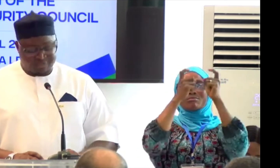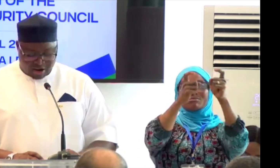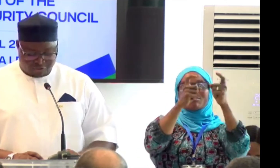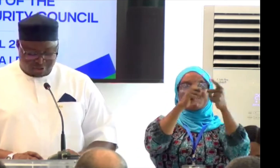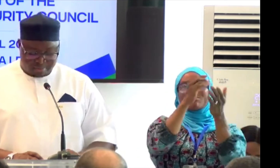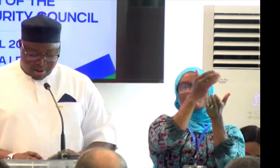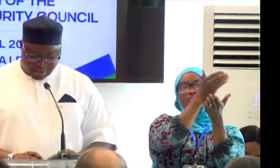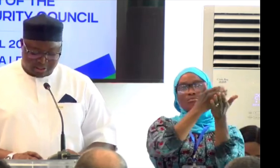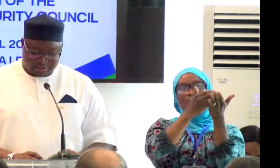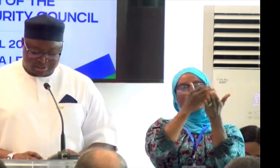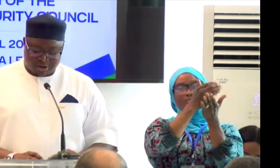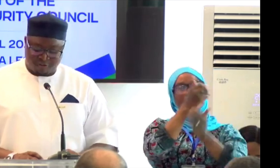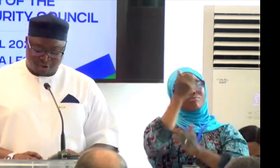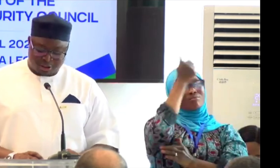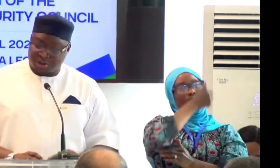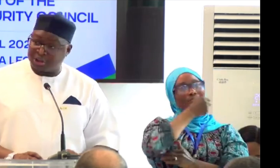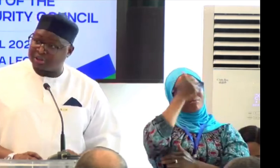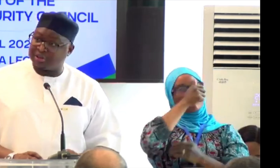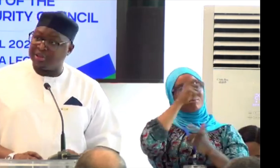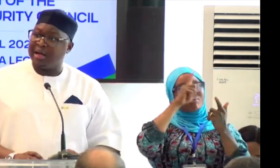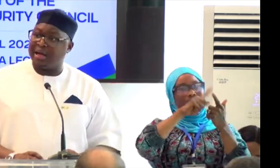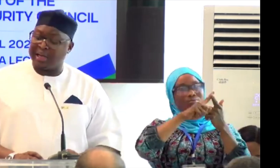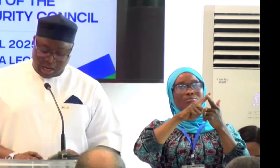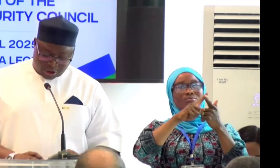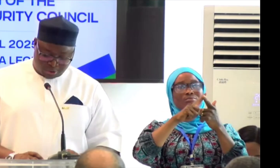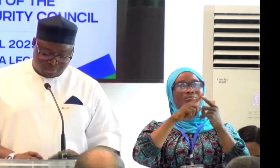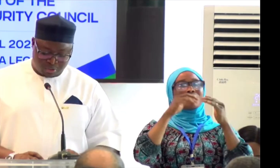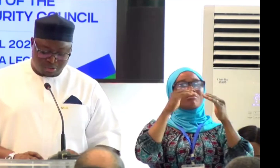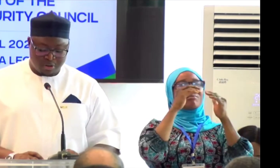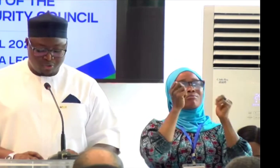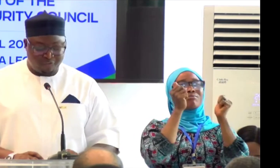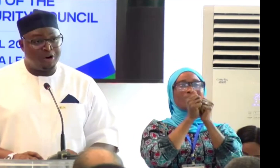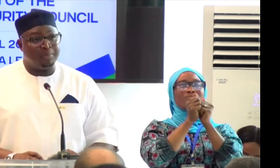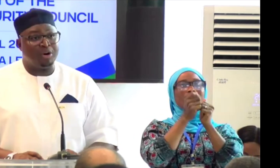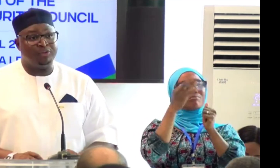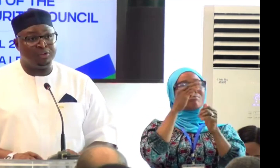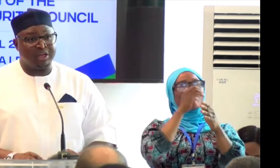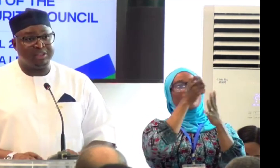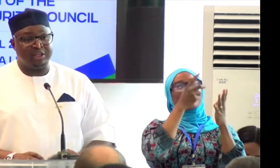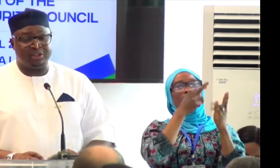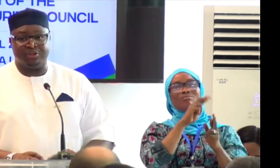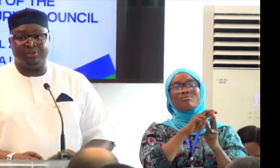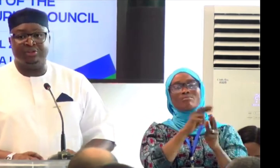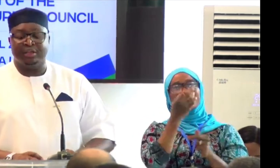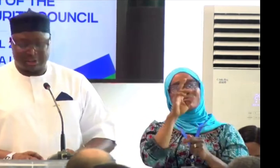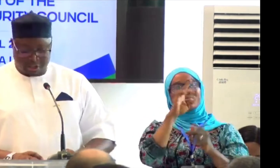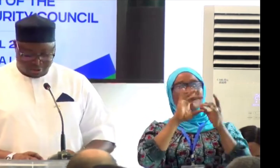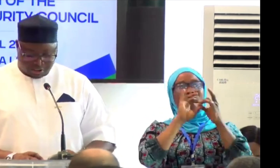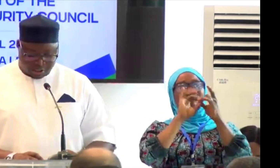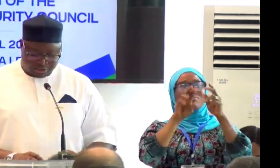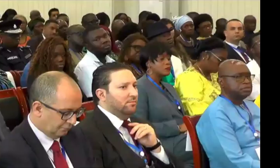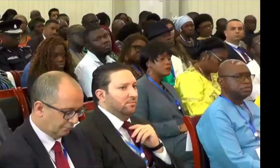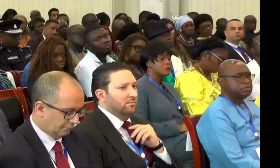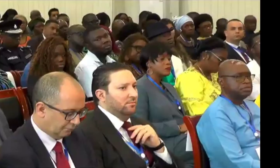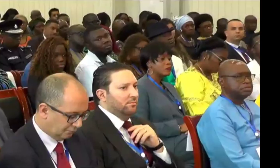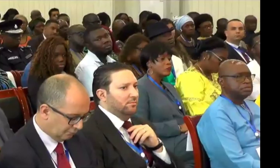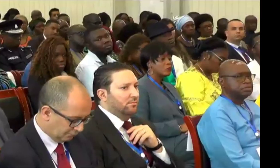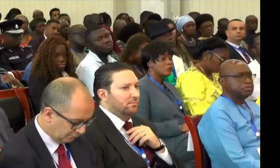collective African mandate for a just and equitable reform of the United Nations Security